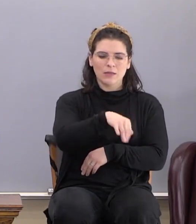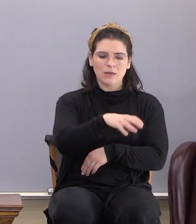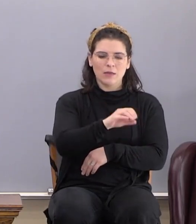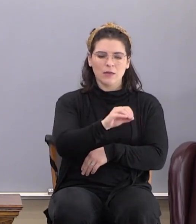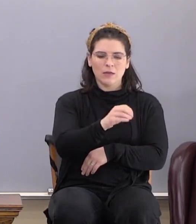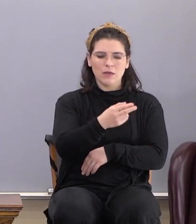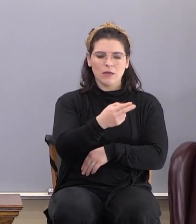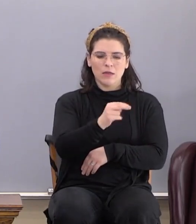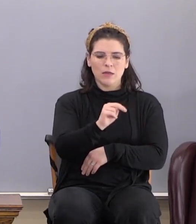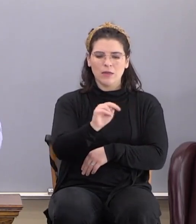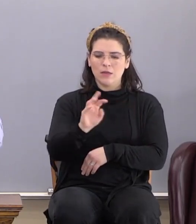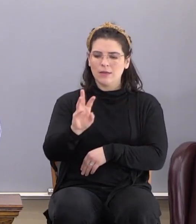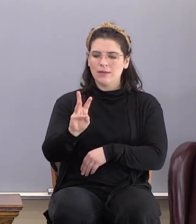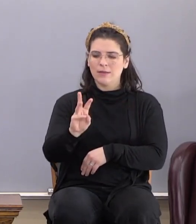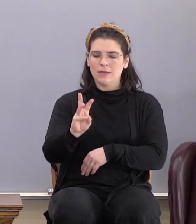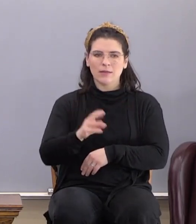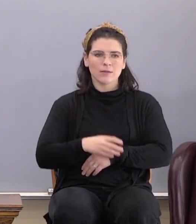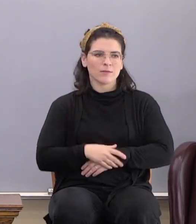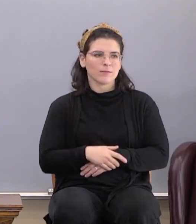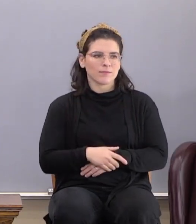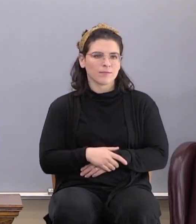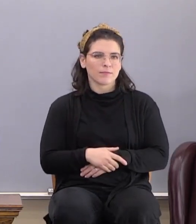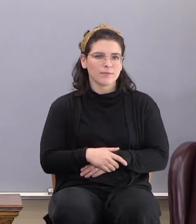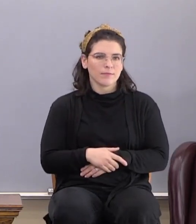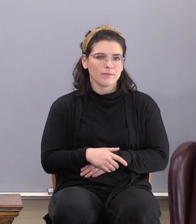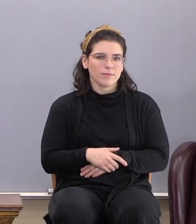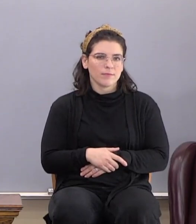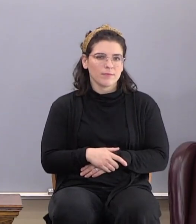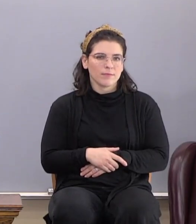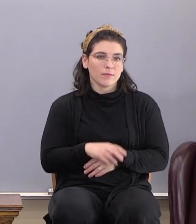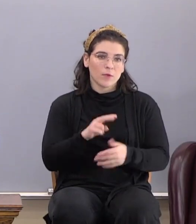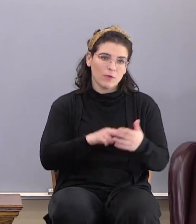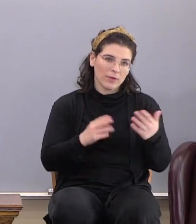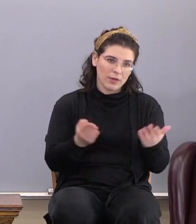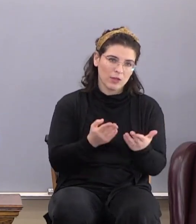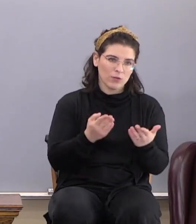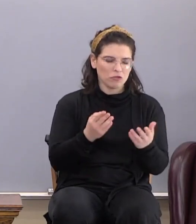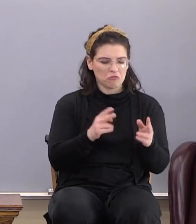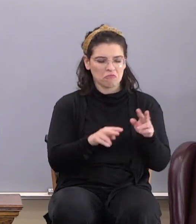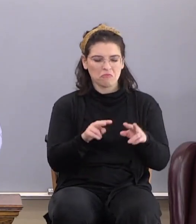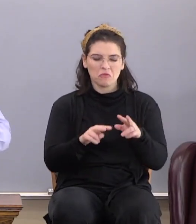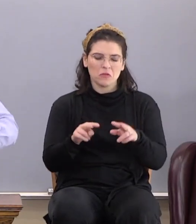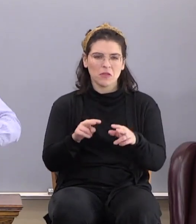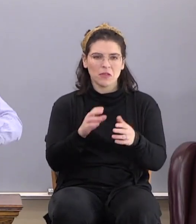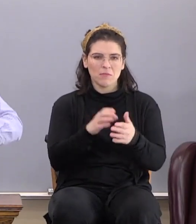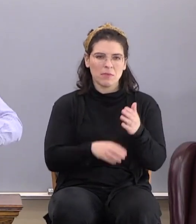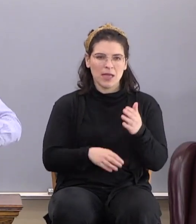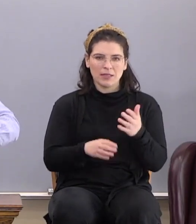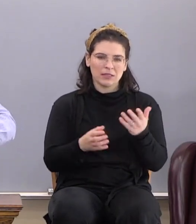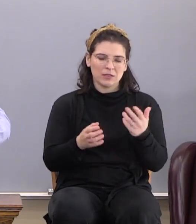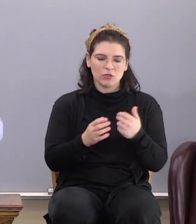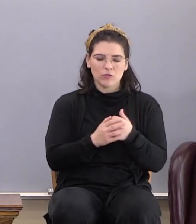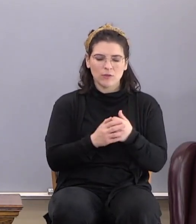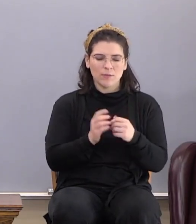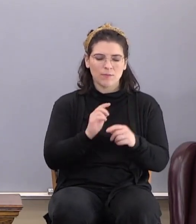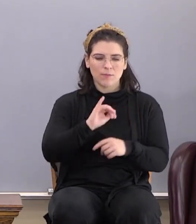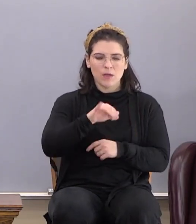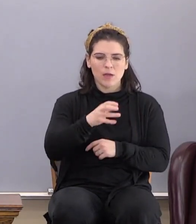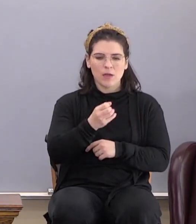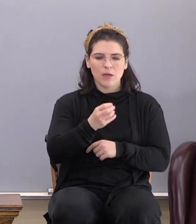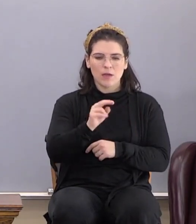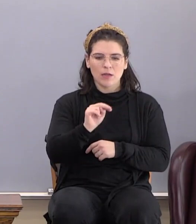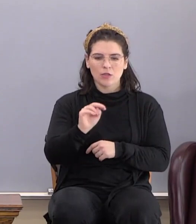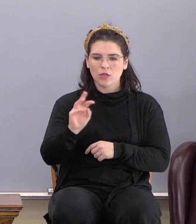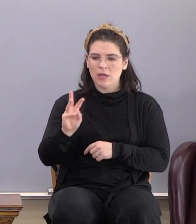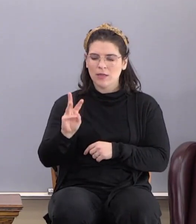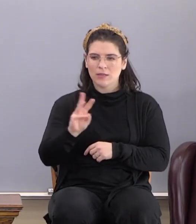and we read here. We're just sort of scanning the passages dispensationally in John chapter 6, and